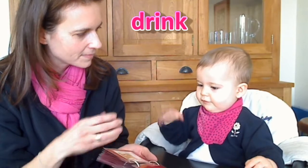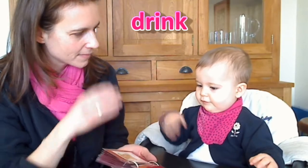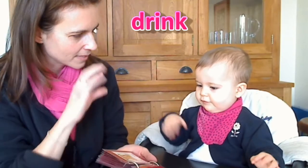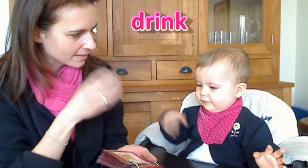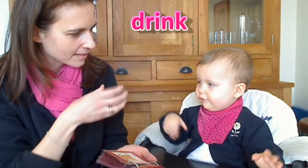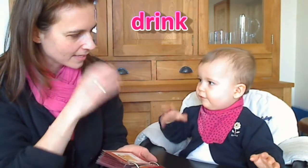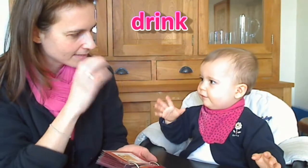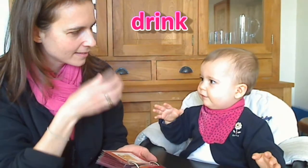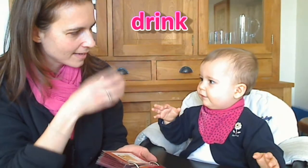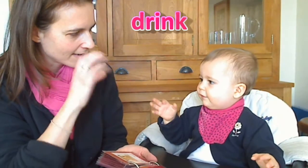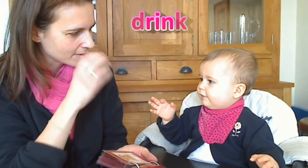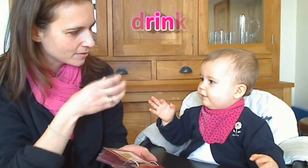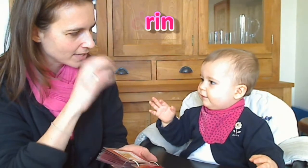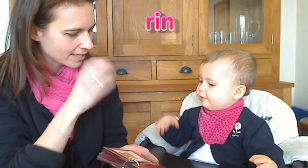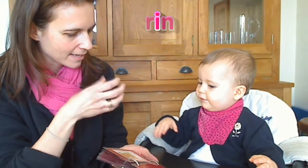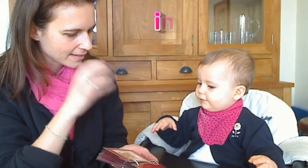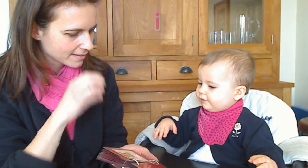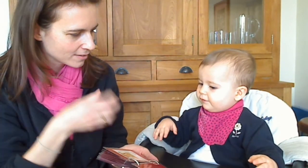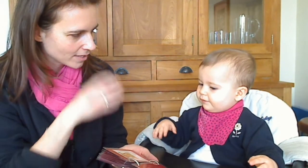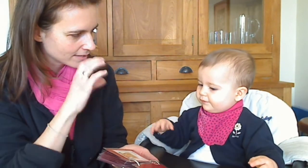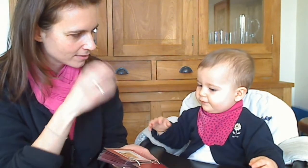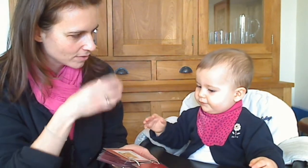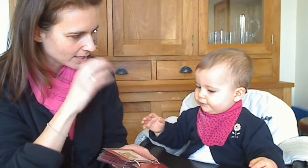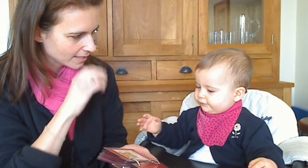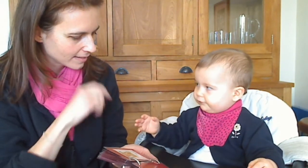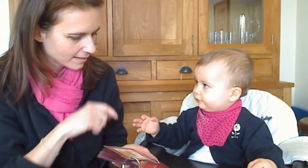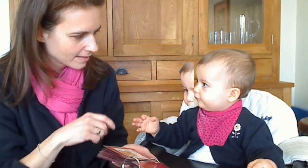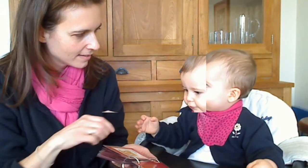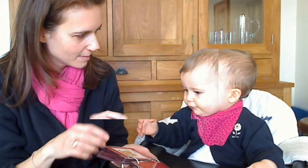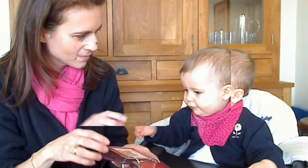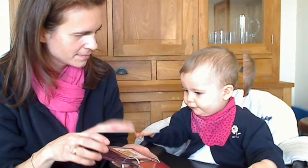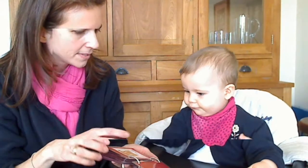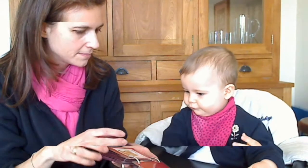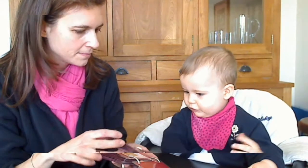Das Kind trinkt, ja, she's drinking. The child is drinking.